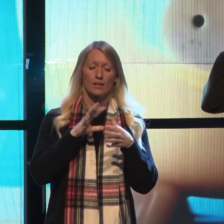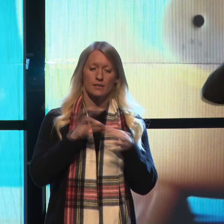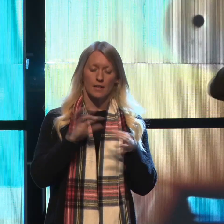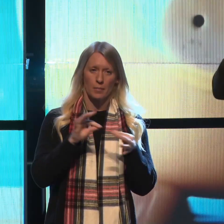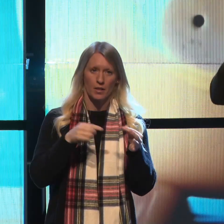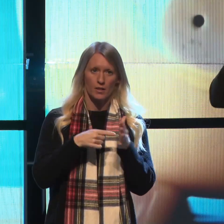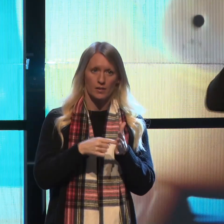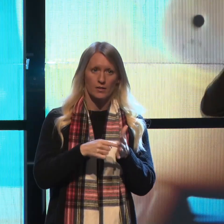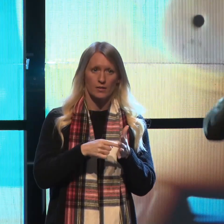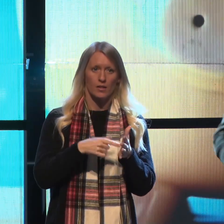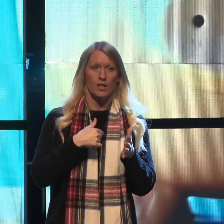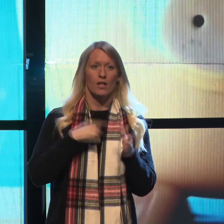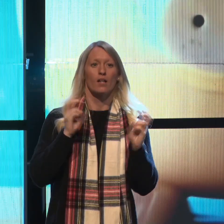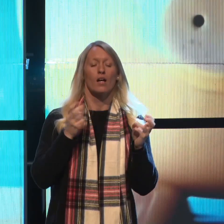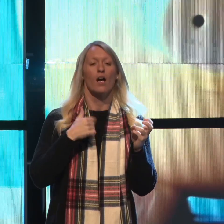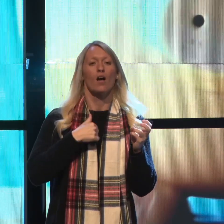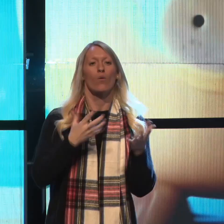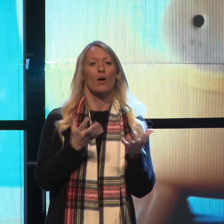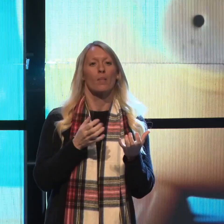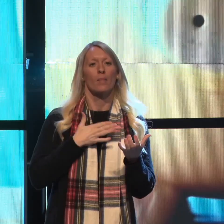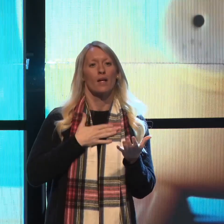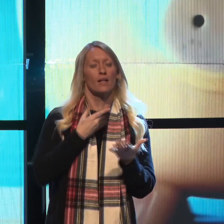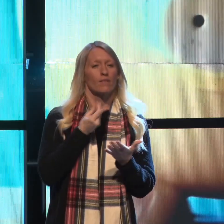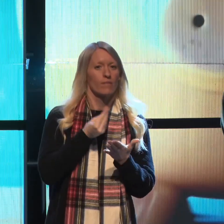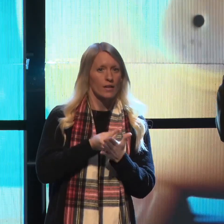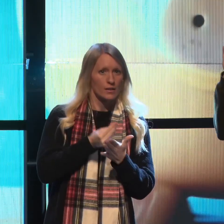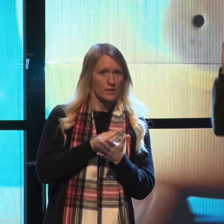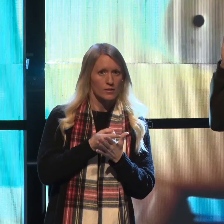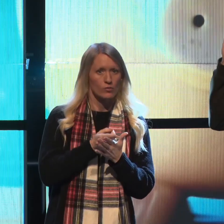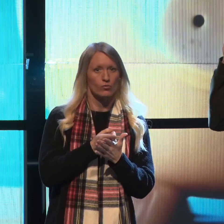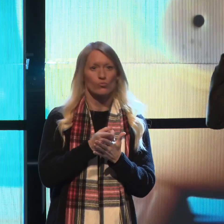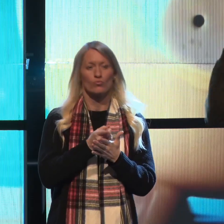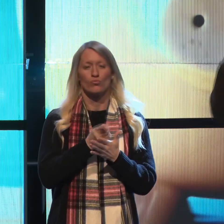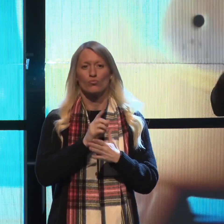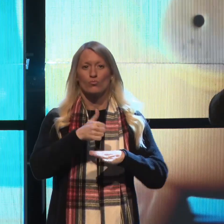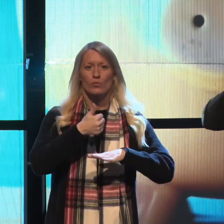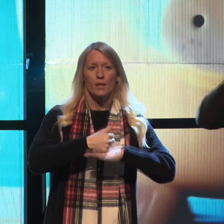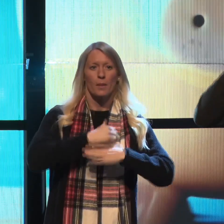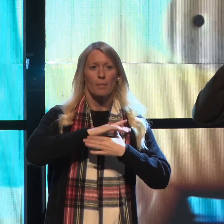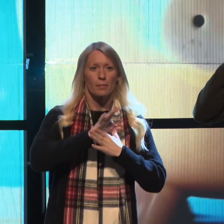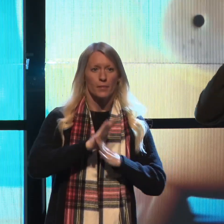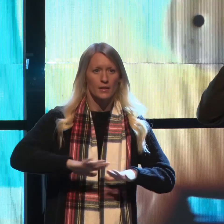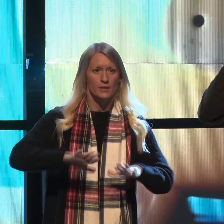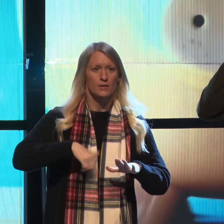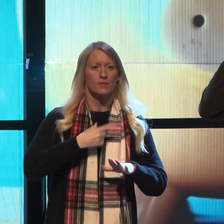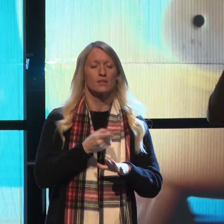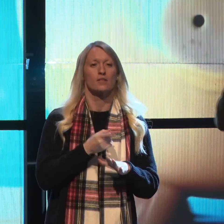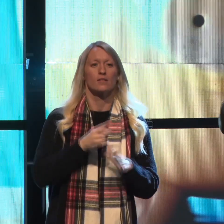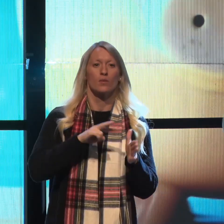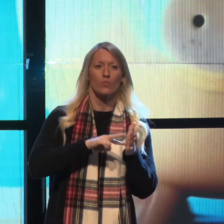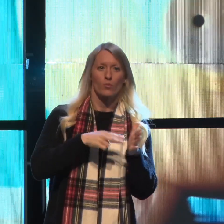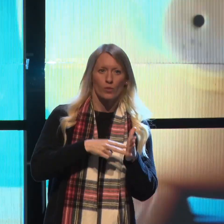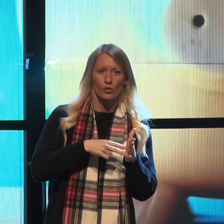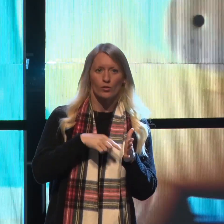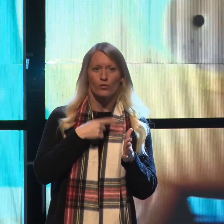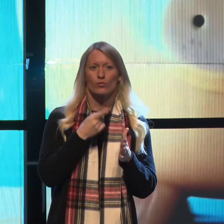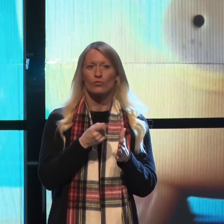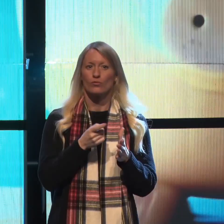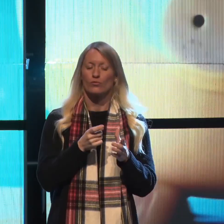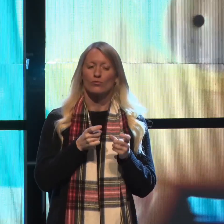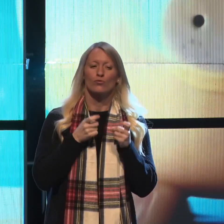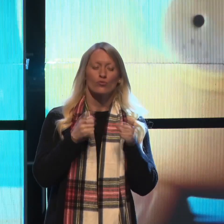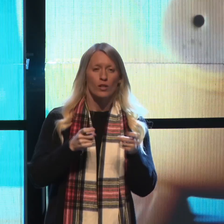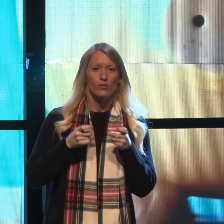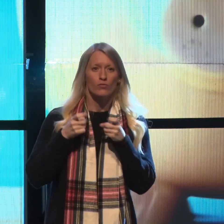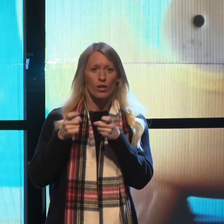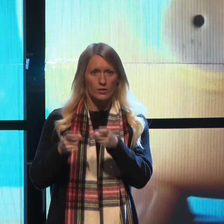to create peace and purpose. And I want to reflect generosity. I want to secure my family's future.